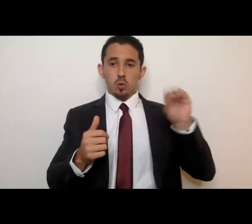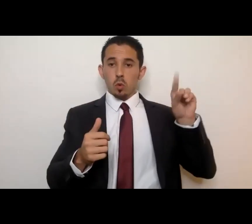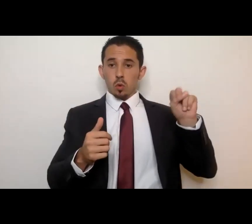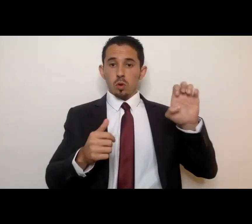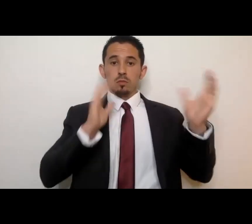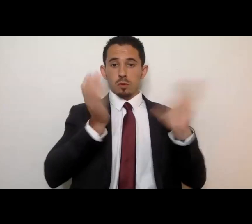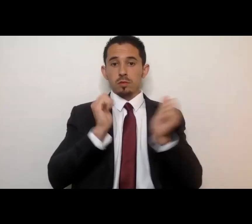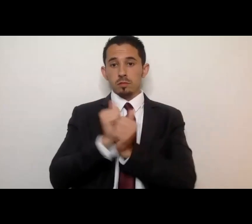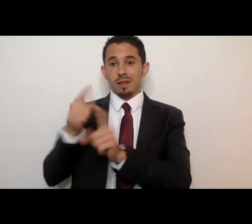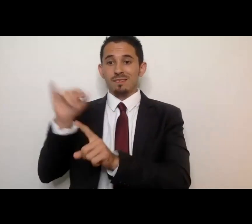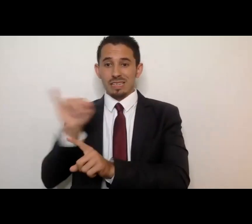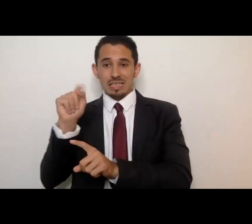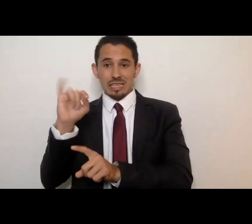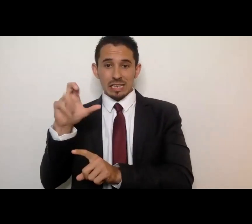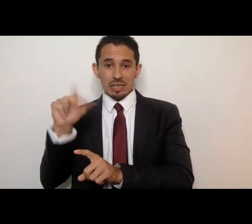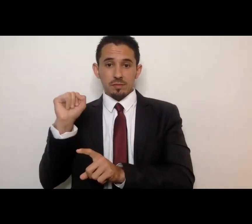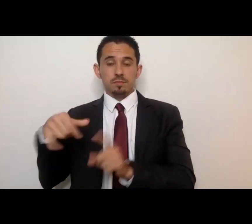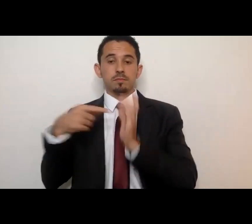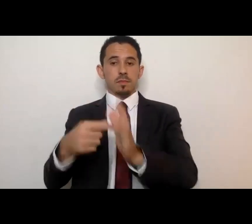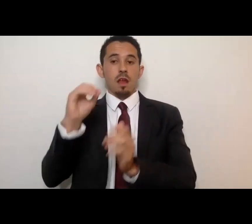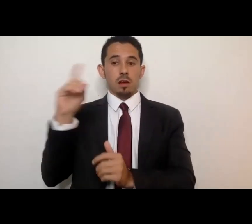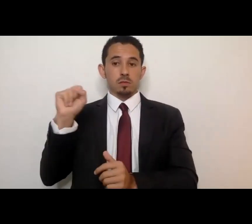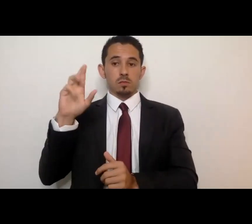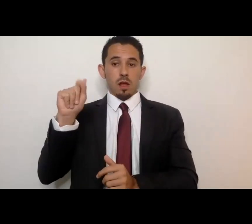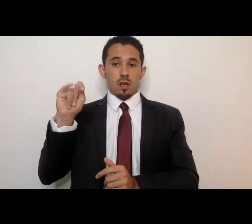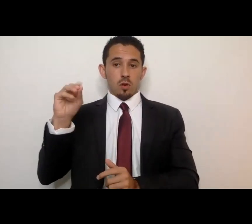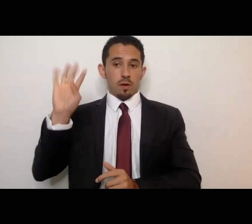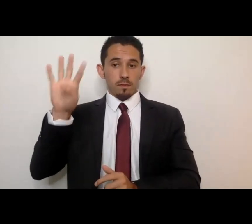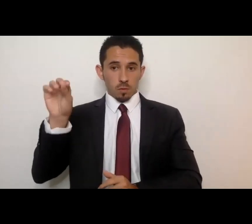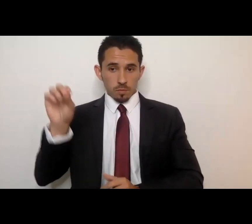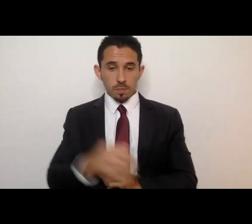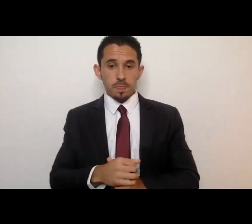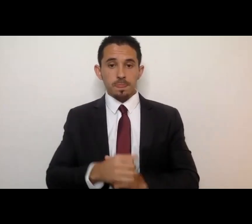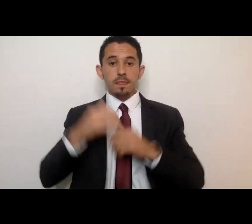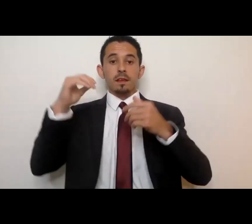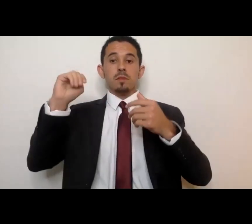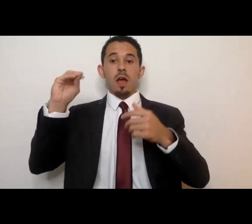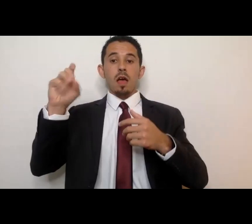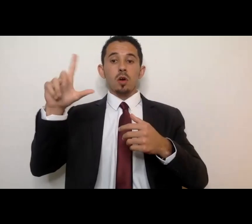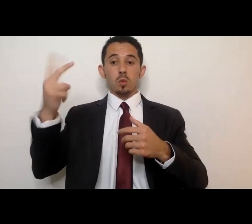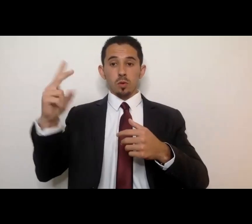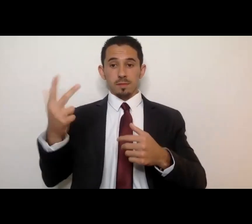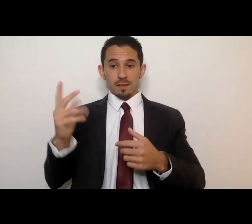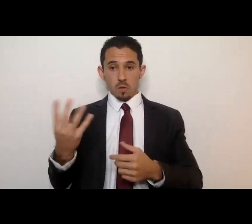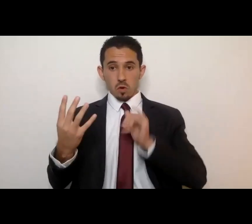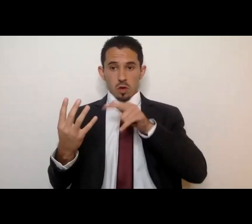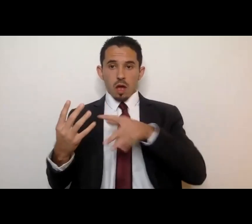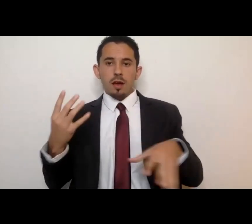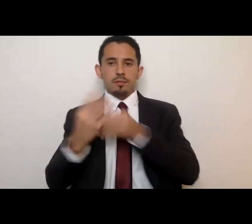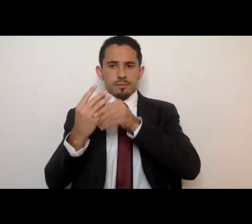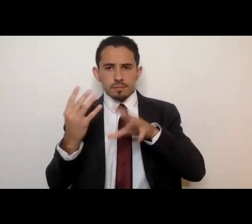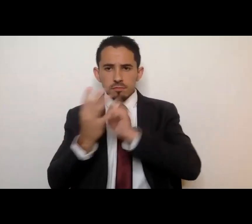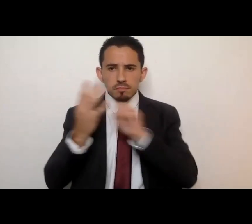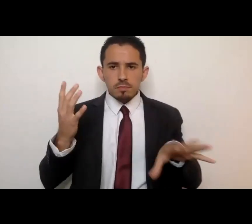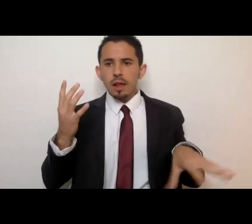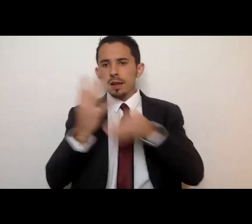was only 1-to-1 variable. So 1 variable versus another. And you can see the odds ratio there of 4.0.